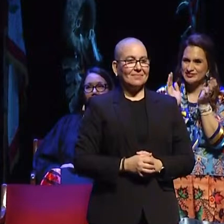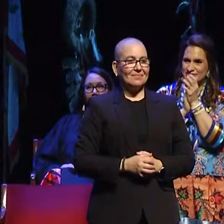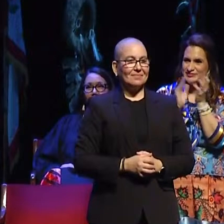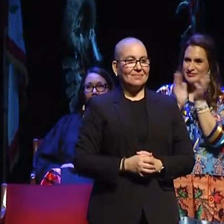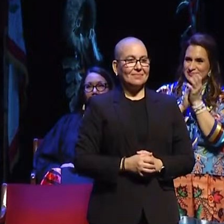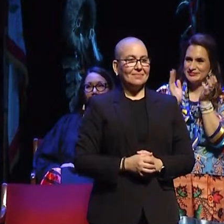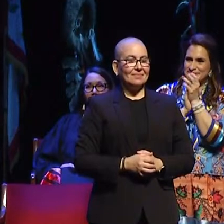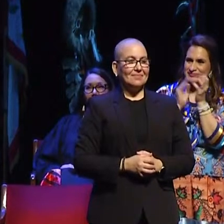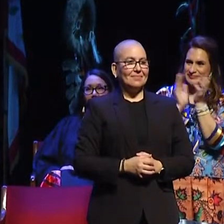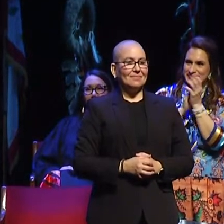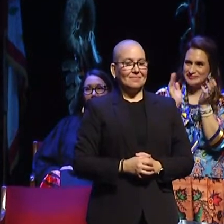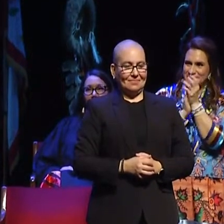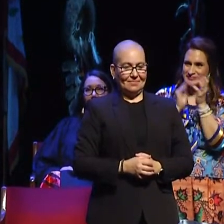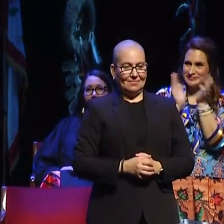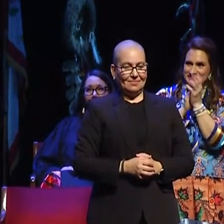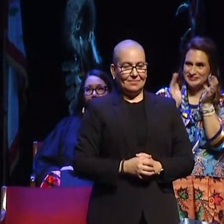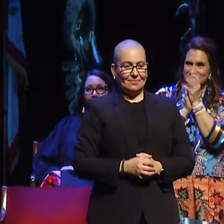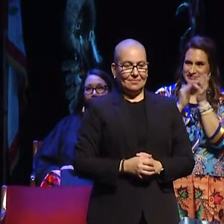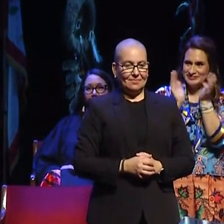Be clear.